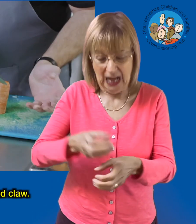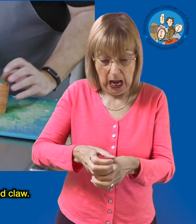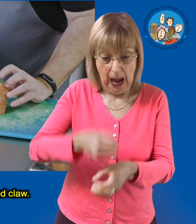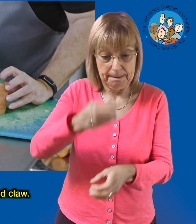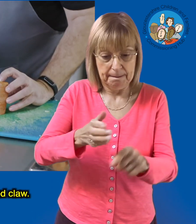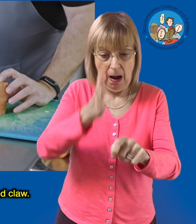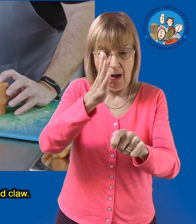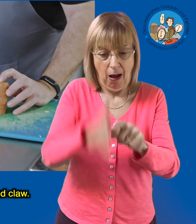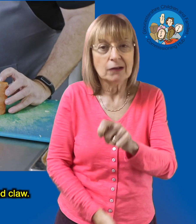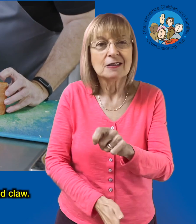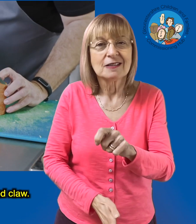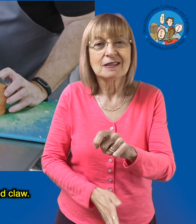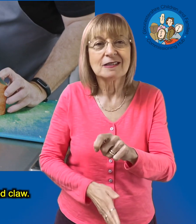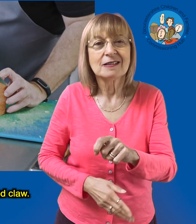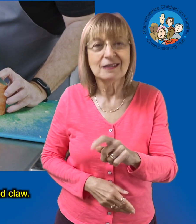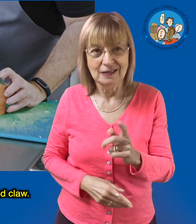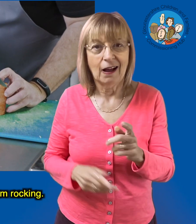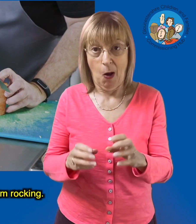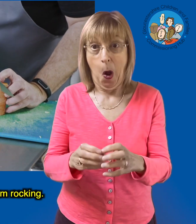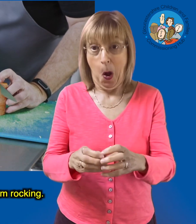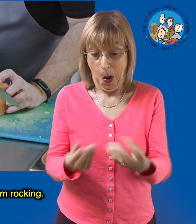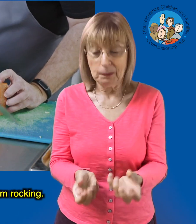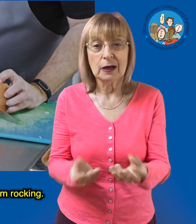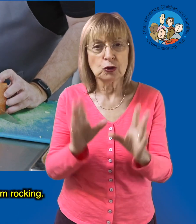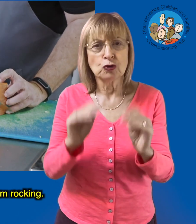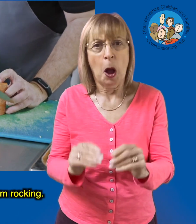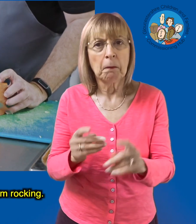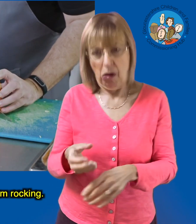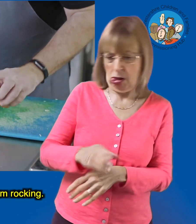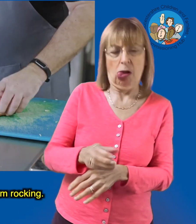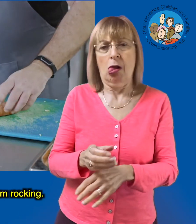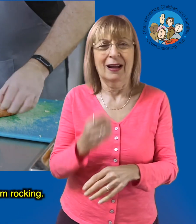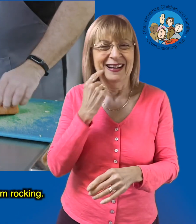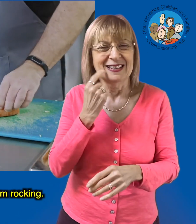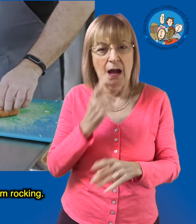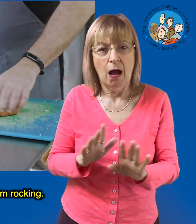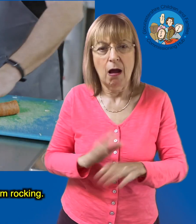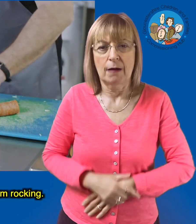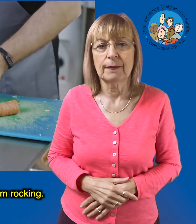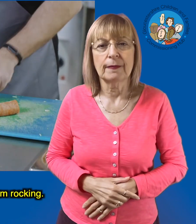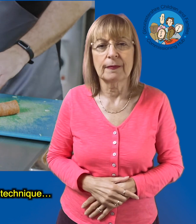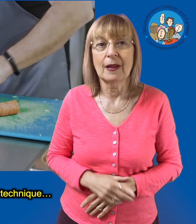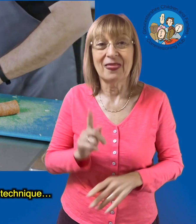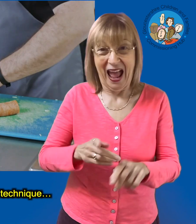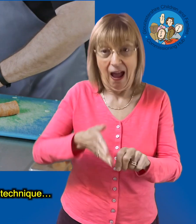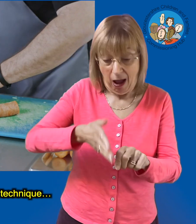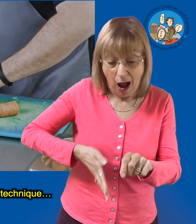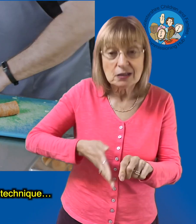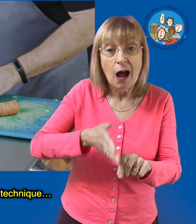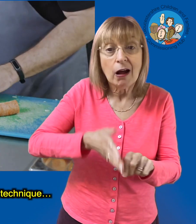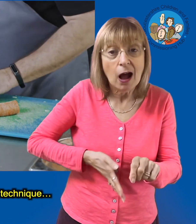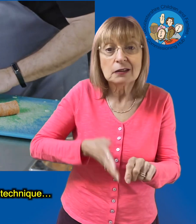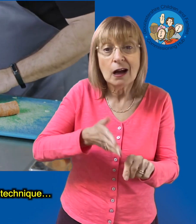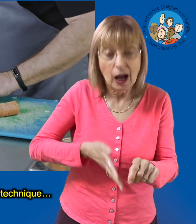with that, again, adapted claw, we go down one side just to make it from rocking. So